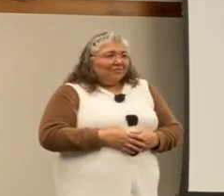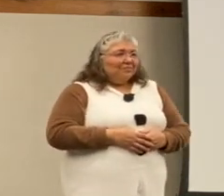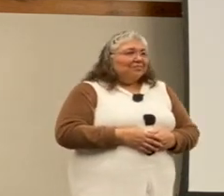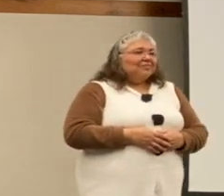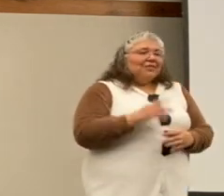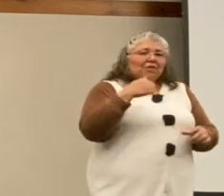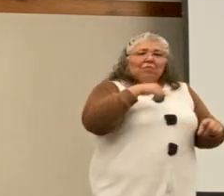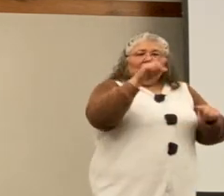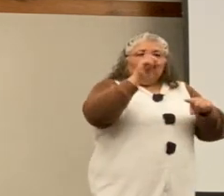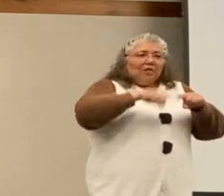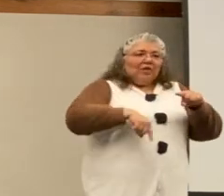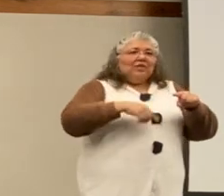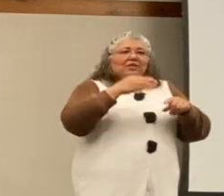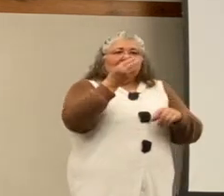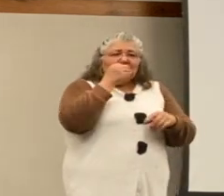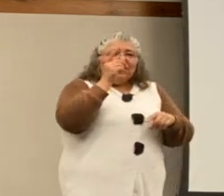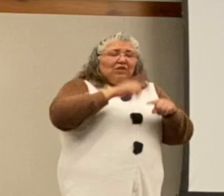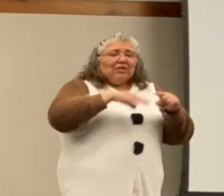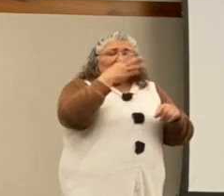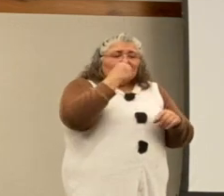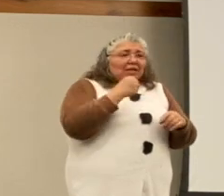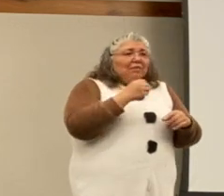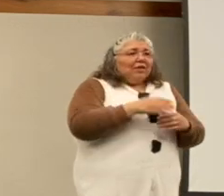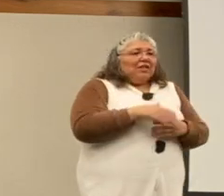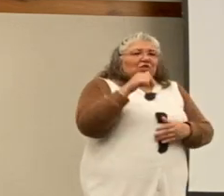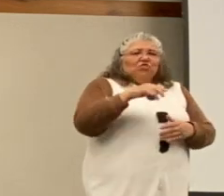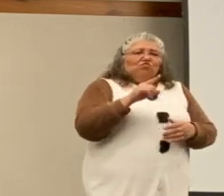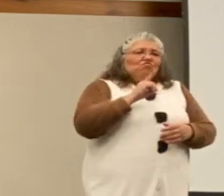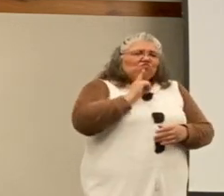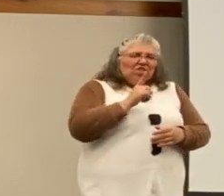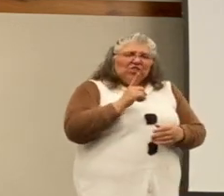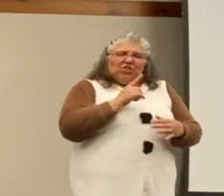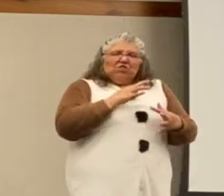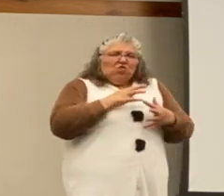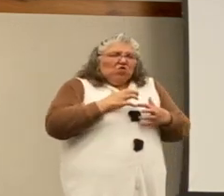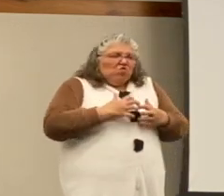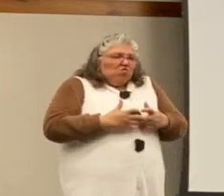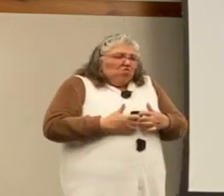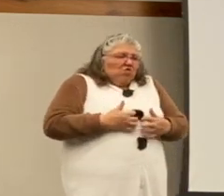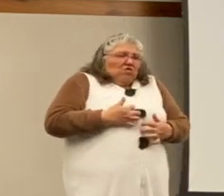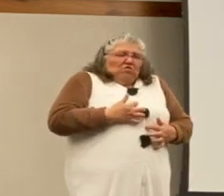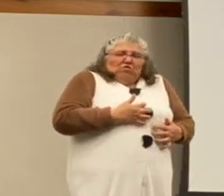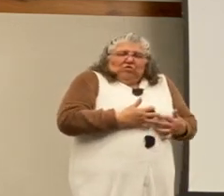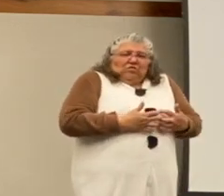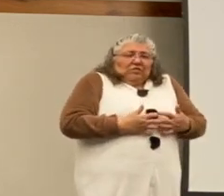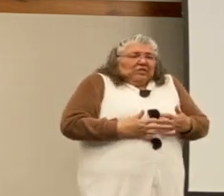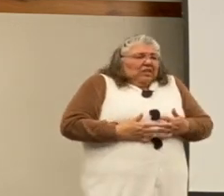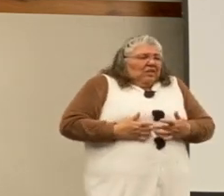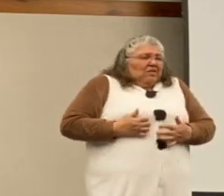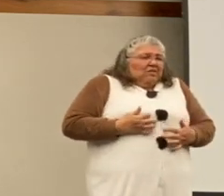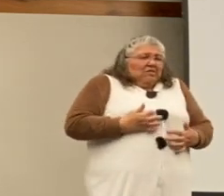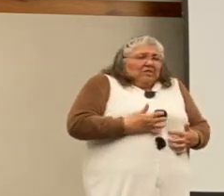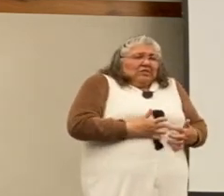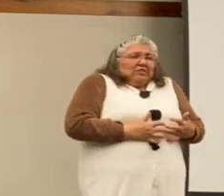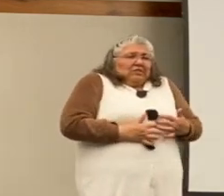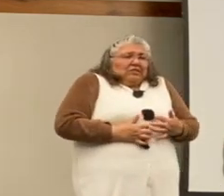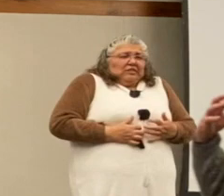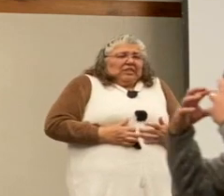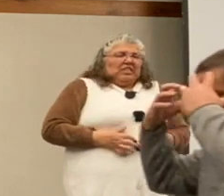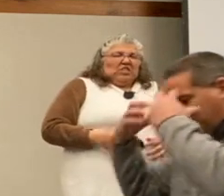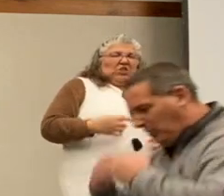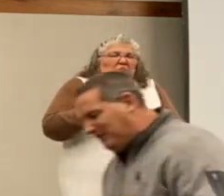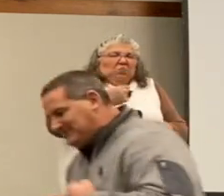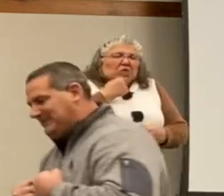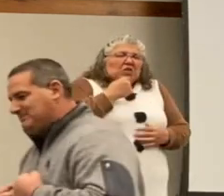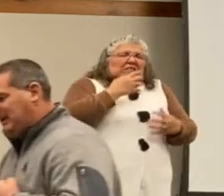But I couldn't eat, I couldn't sleep, and it was really just eat me up. You know what I'm saying? Just eating that, and bitterness